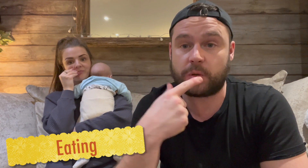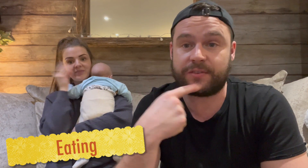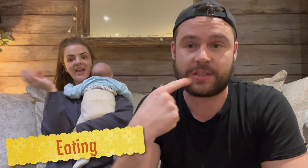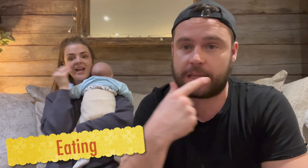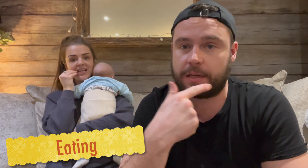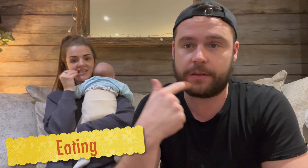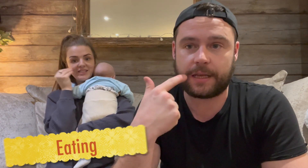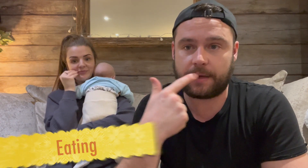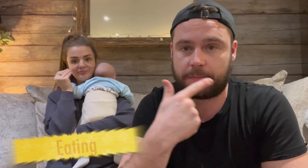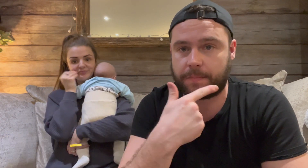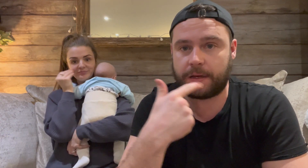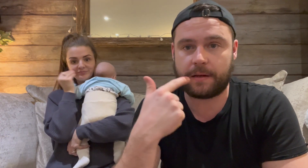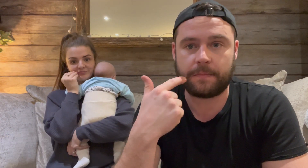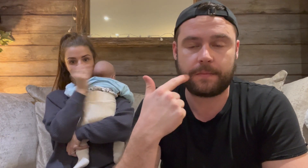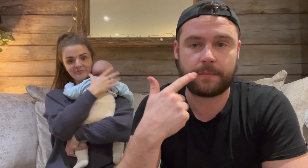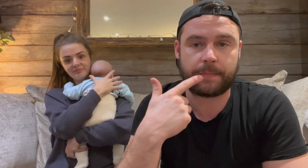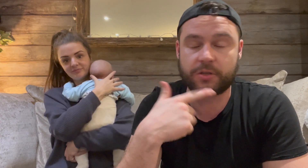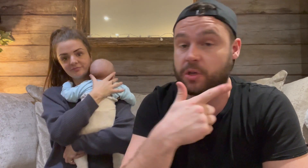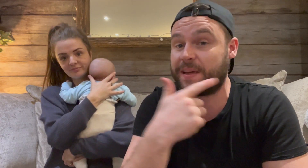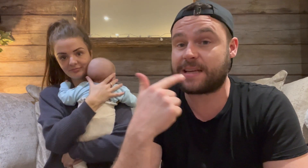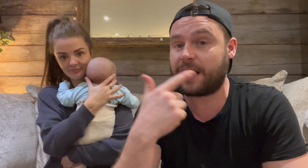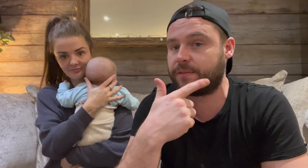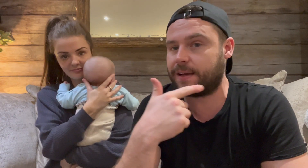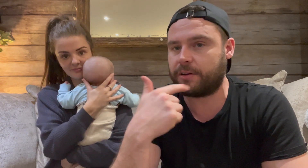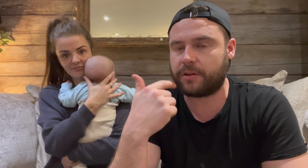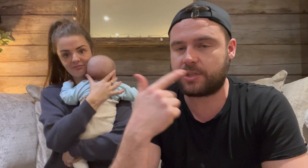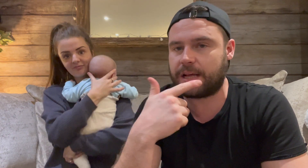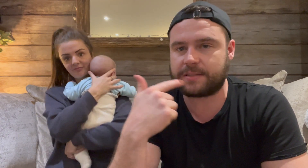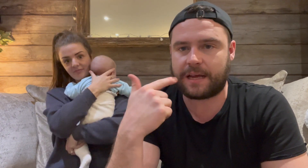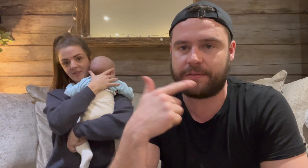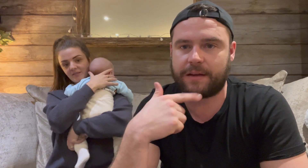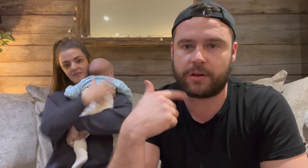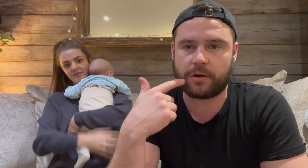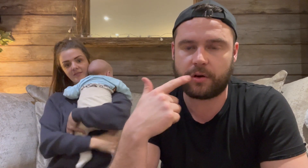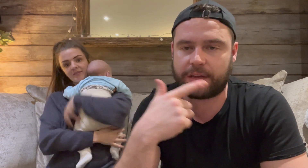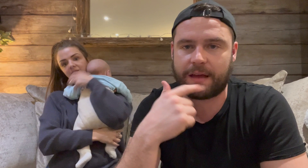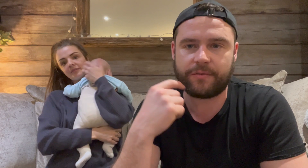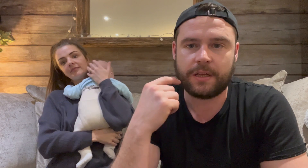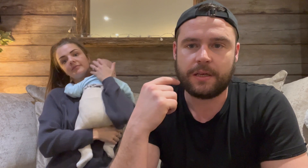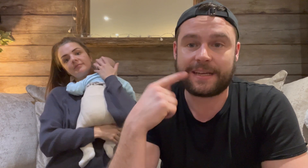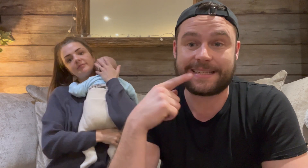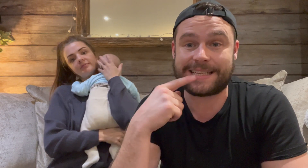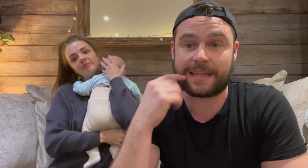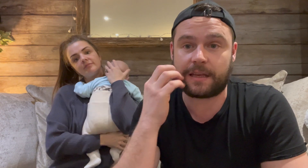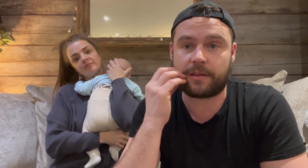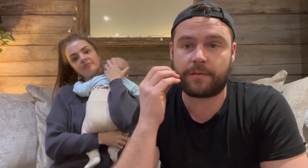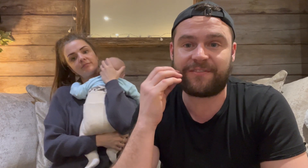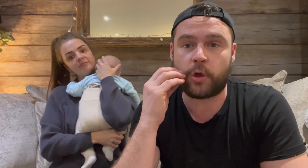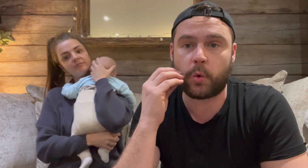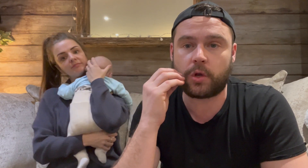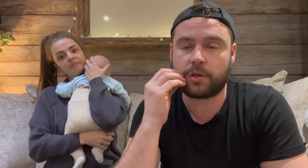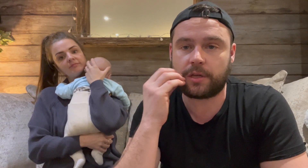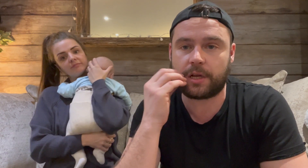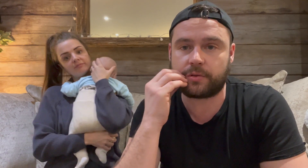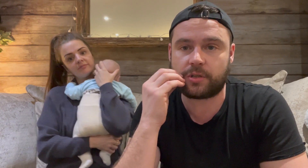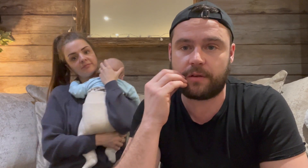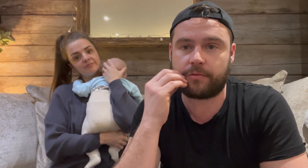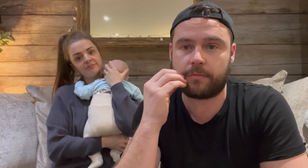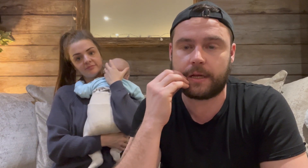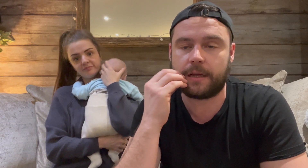obviously the person who is hard of hearing or the child that's hard of hearing or deaf can see the food, you know, sort of